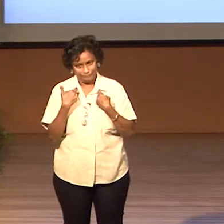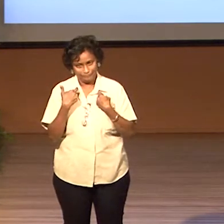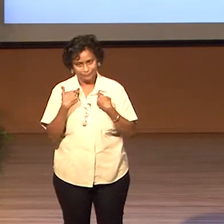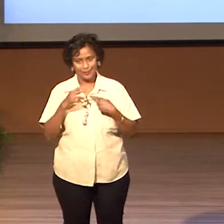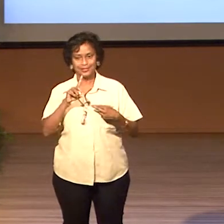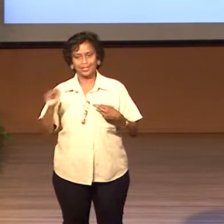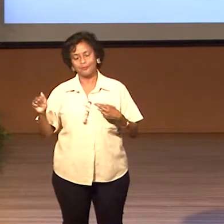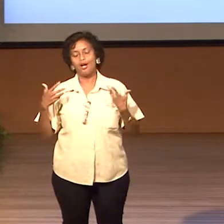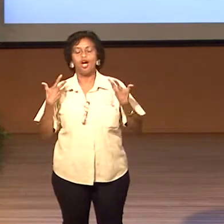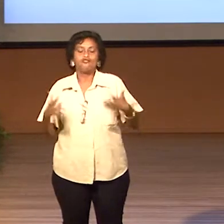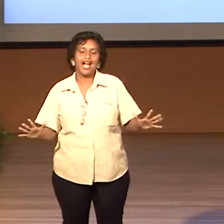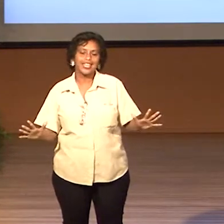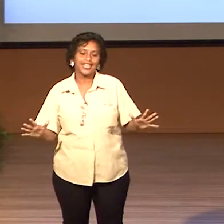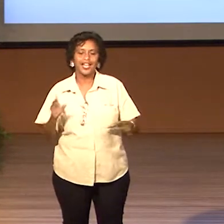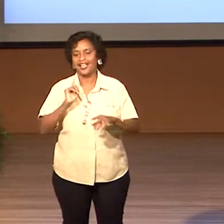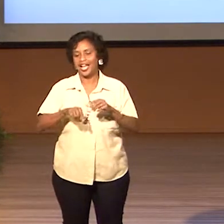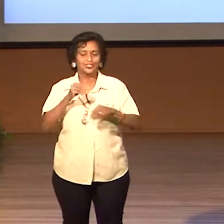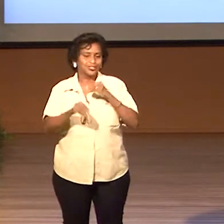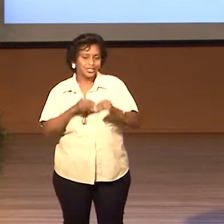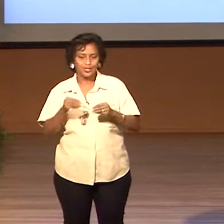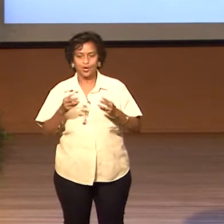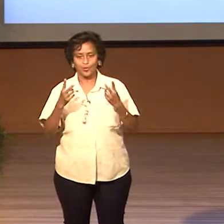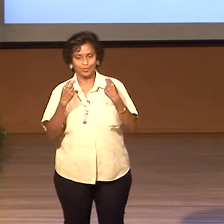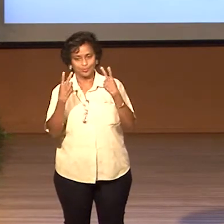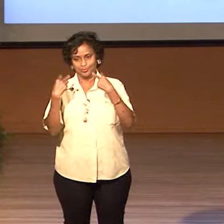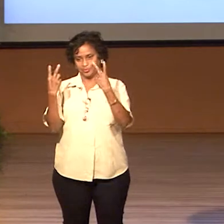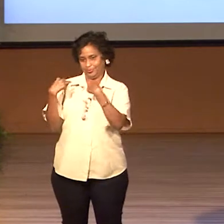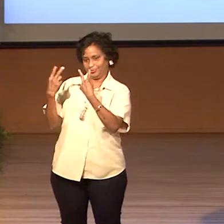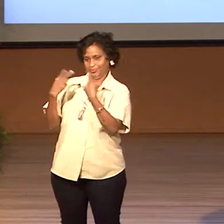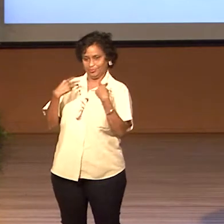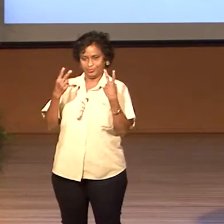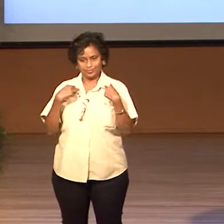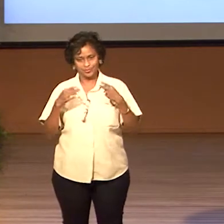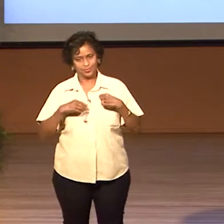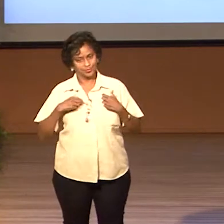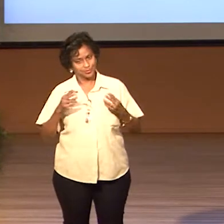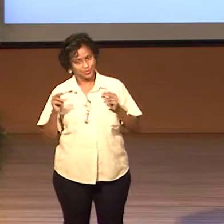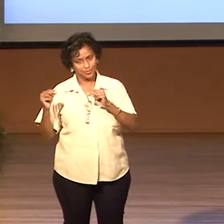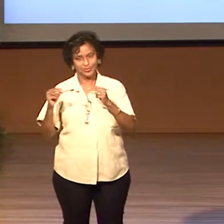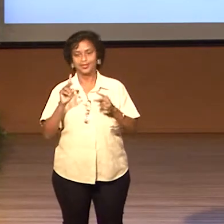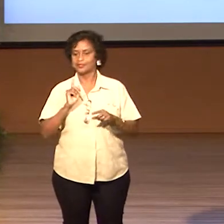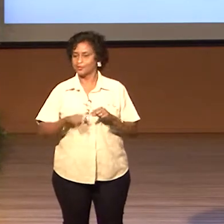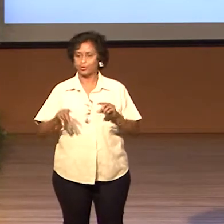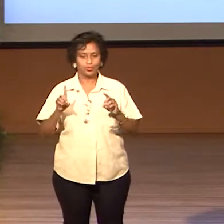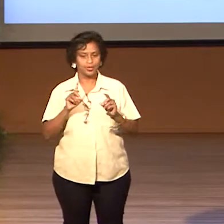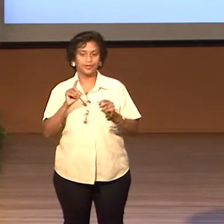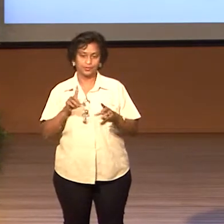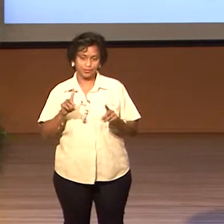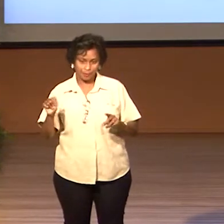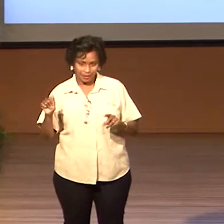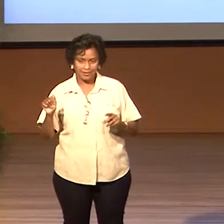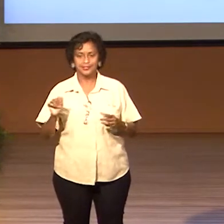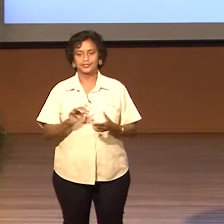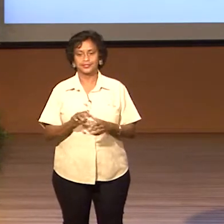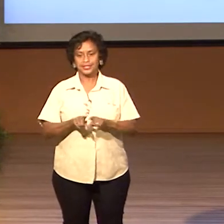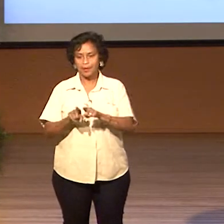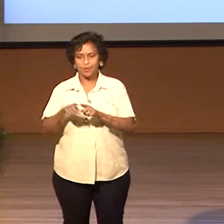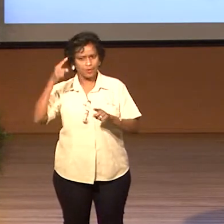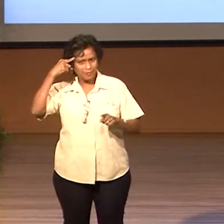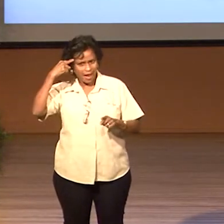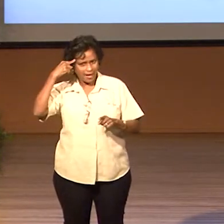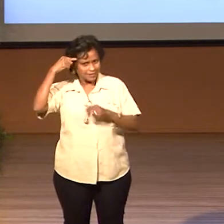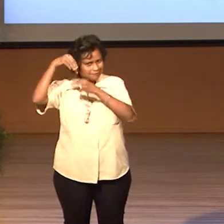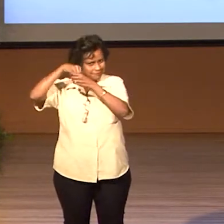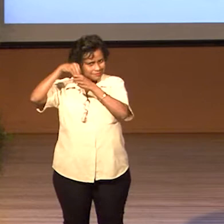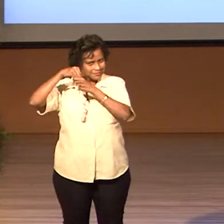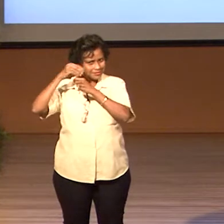that sense of being looked at, that sense, of course, of being judged, and the psychic disturbances that it